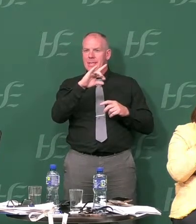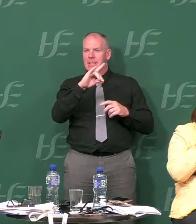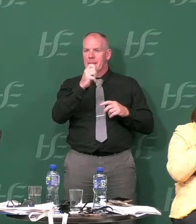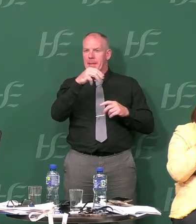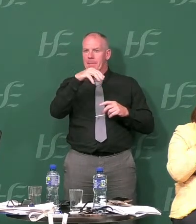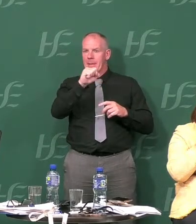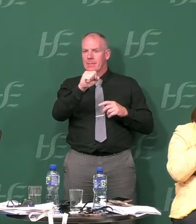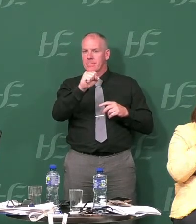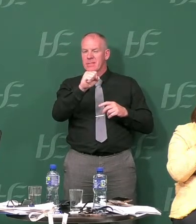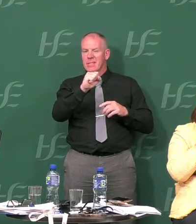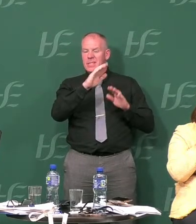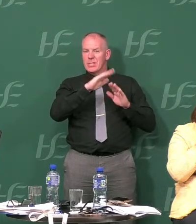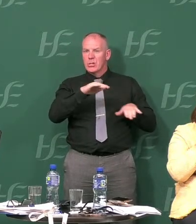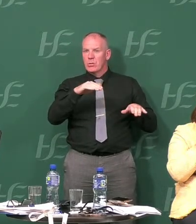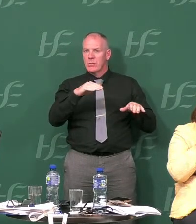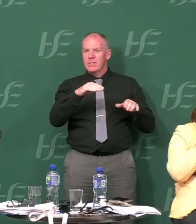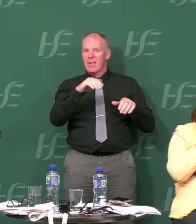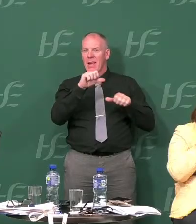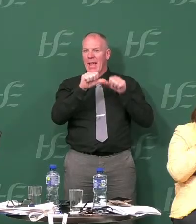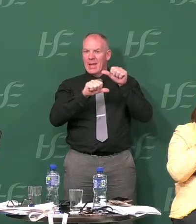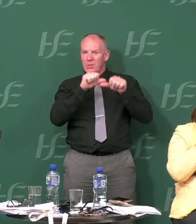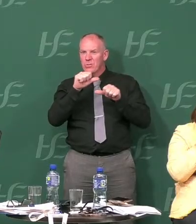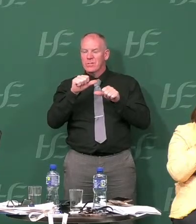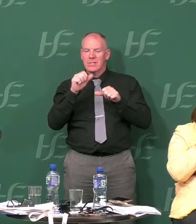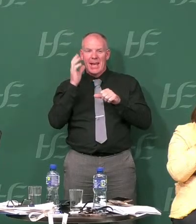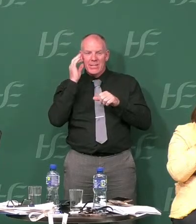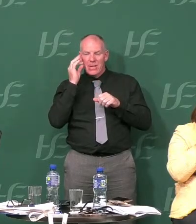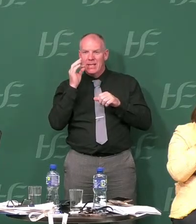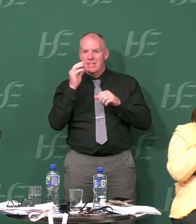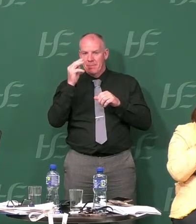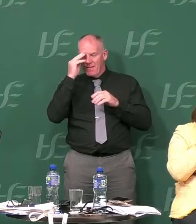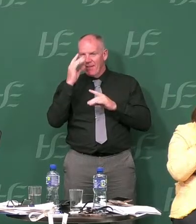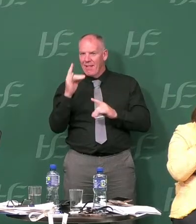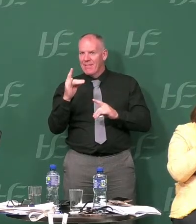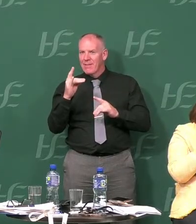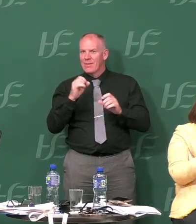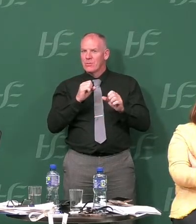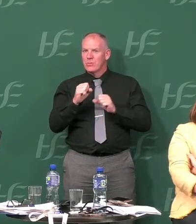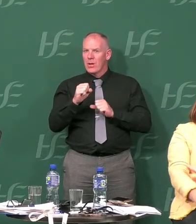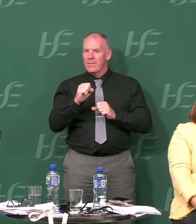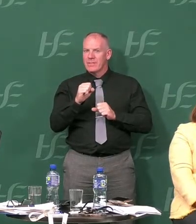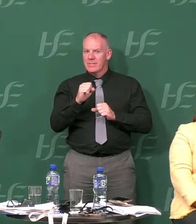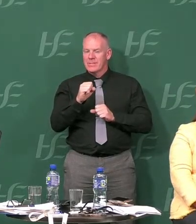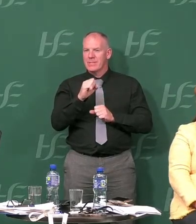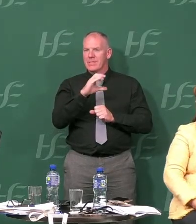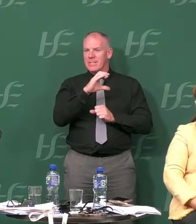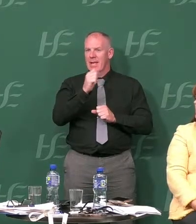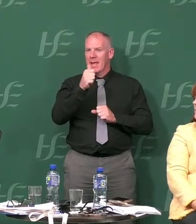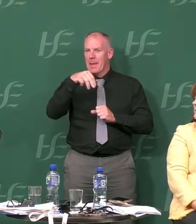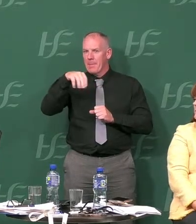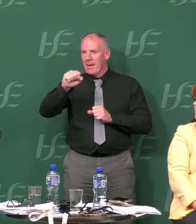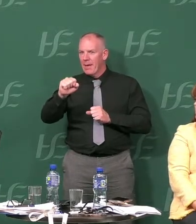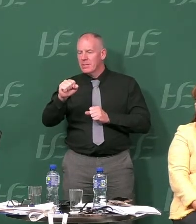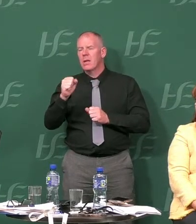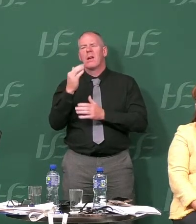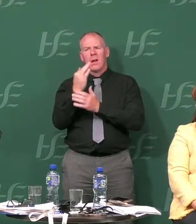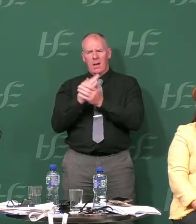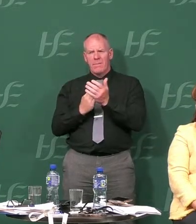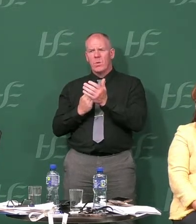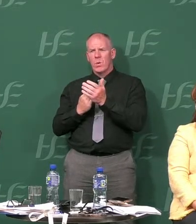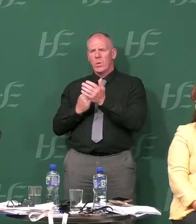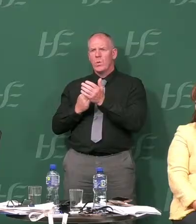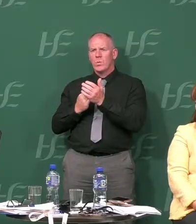particularly children and adults, adolescents, mental health services. A number of recruitment initiatives that we